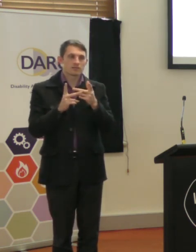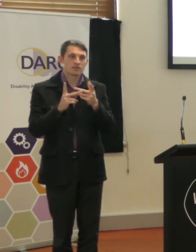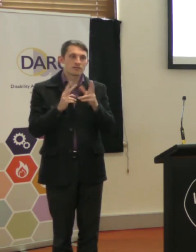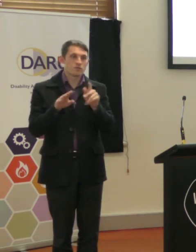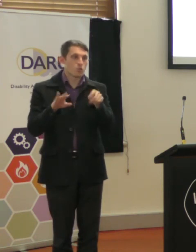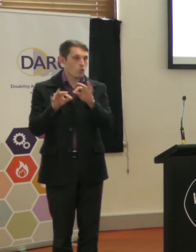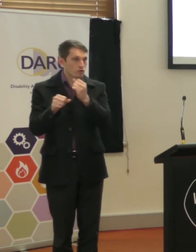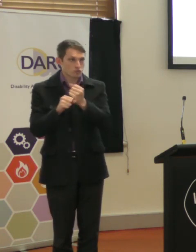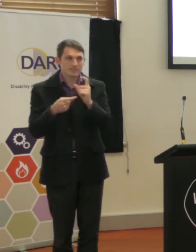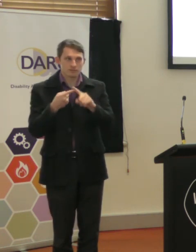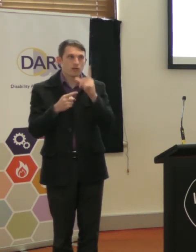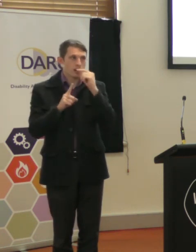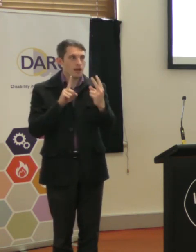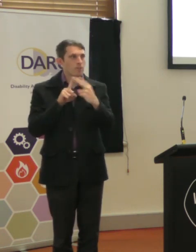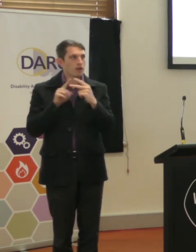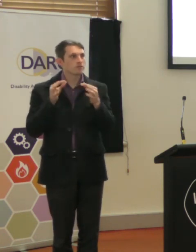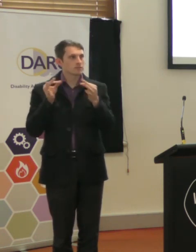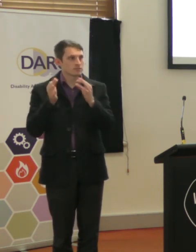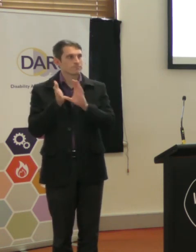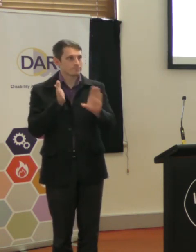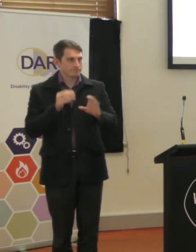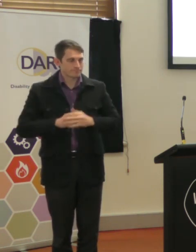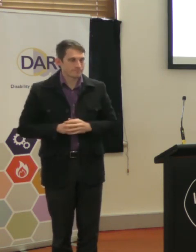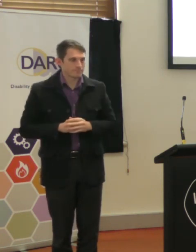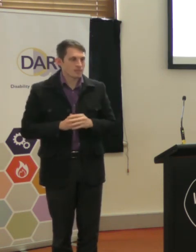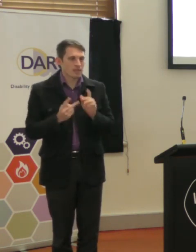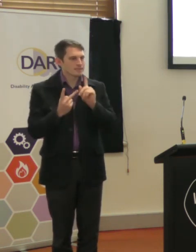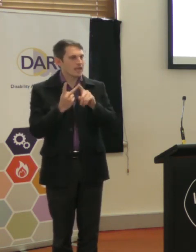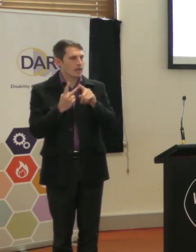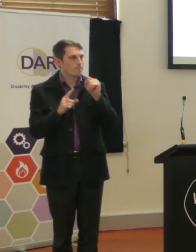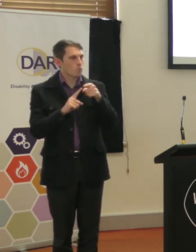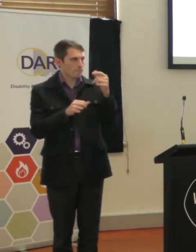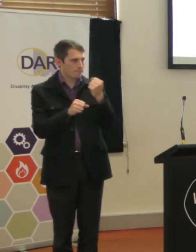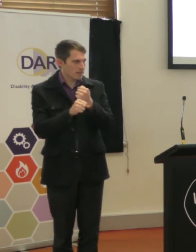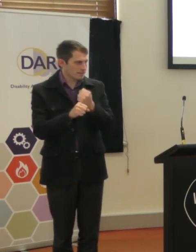for redress. And the second point is that,